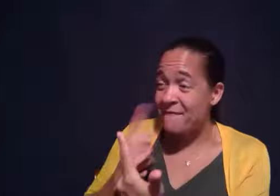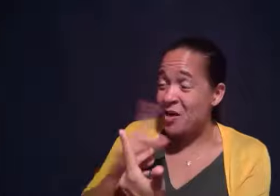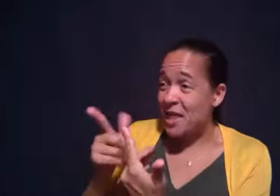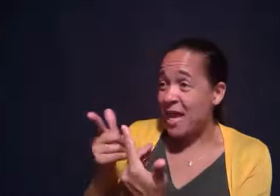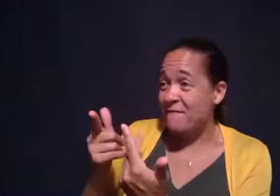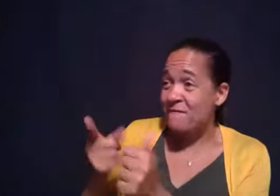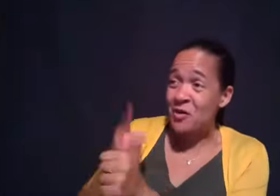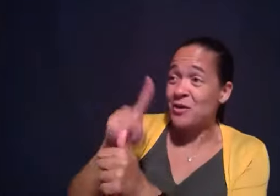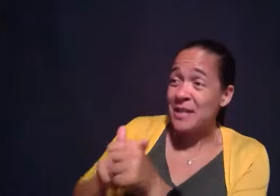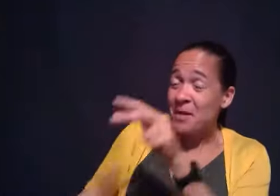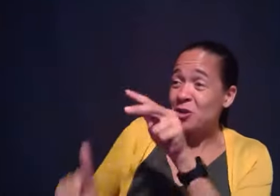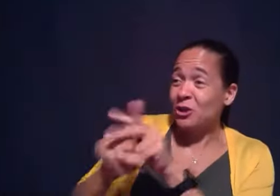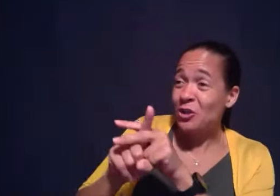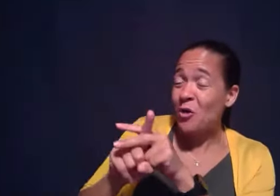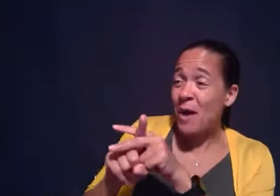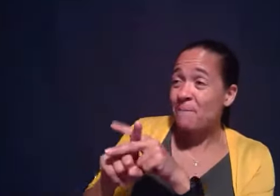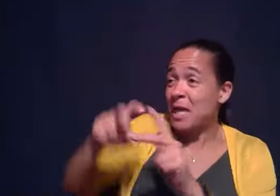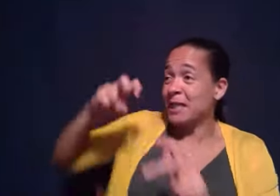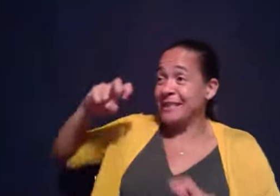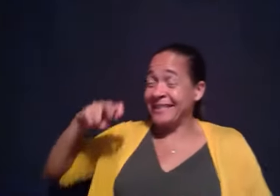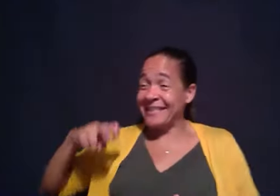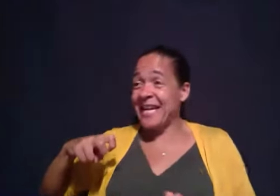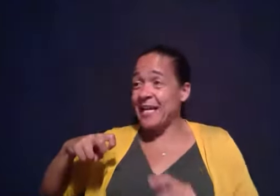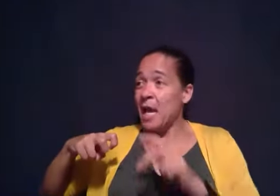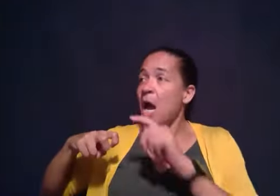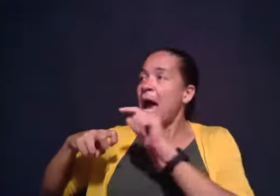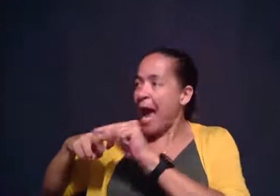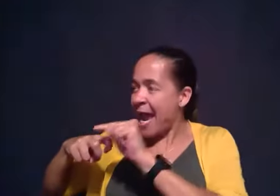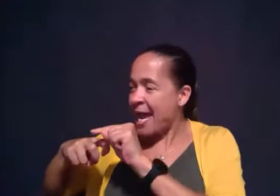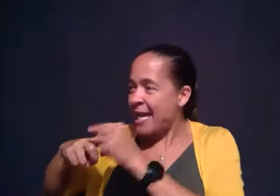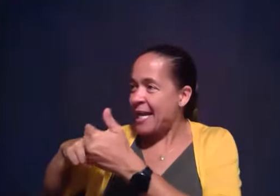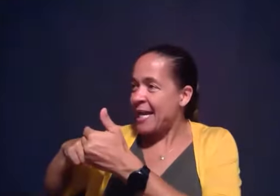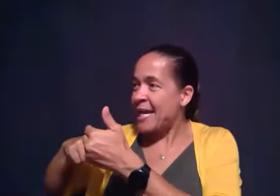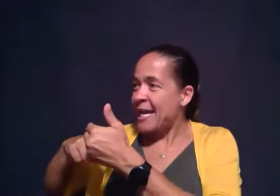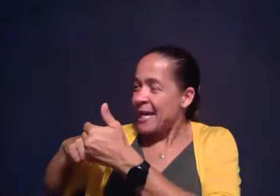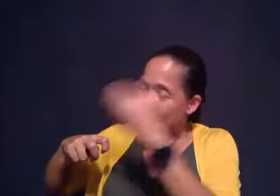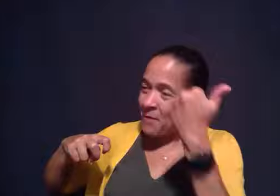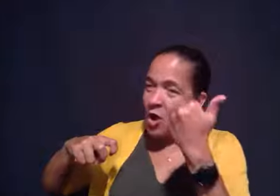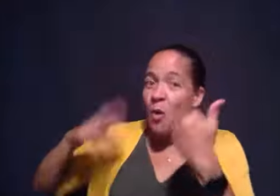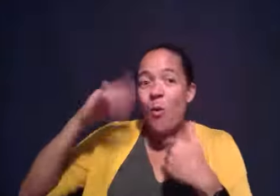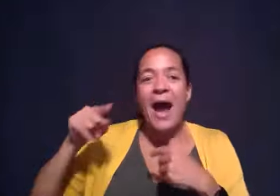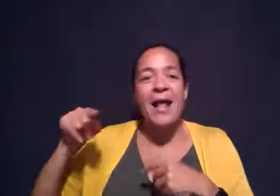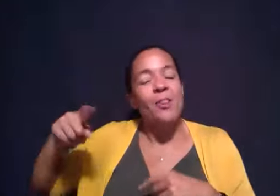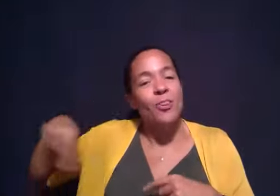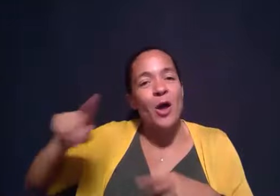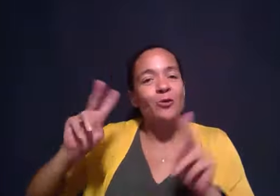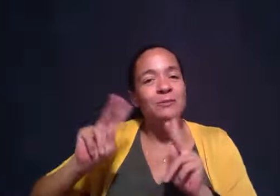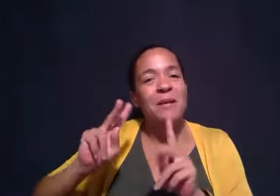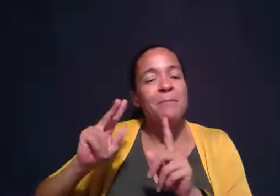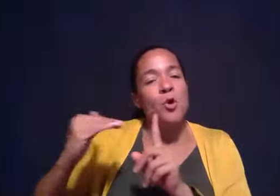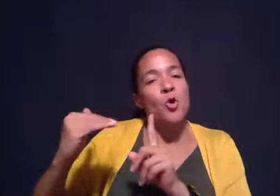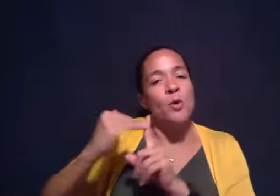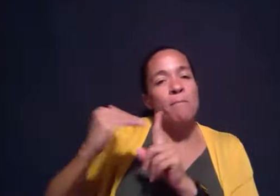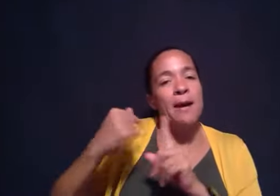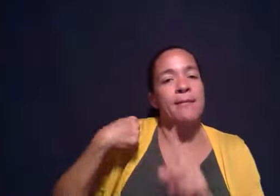possible, because they remind us of where we came from. They remind us of what it was like, and they